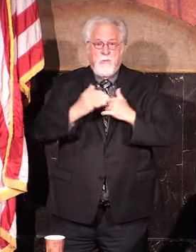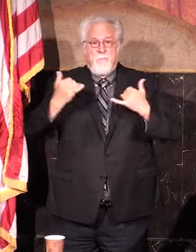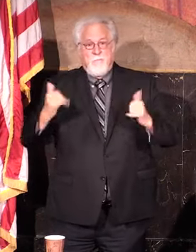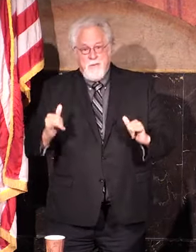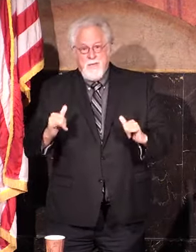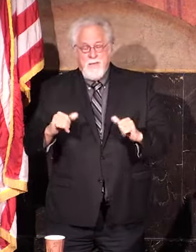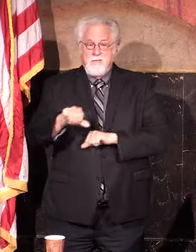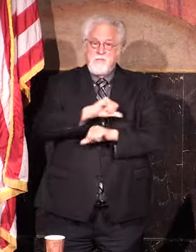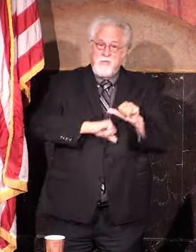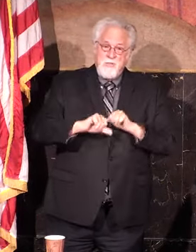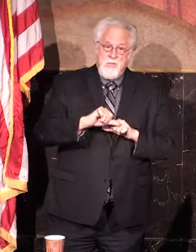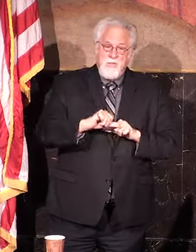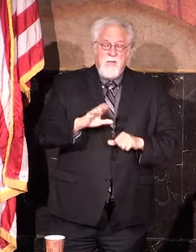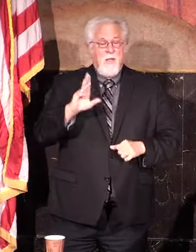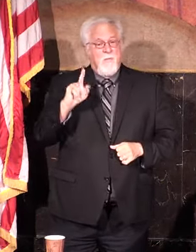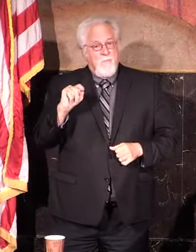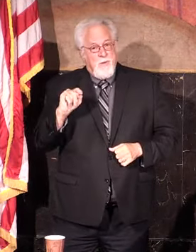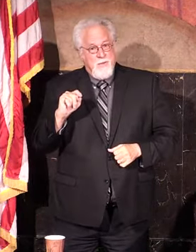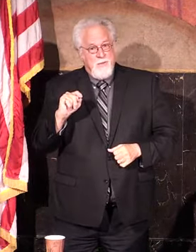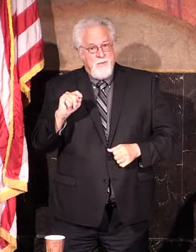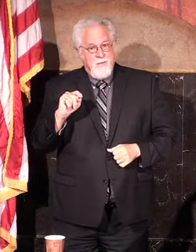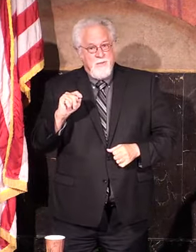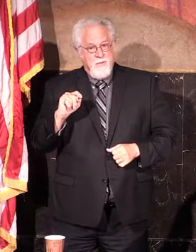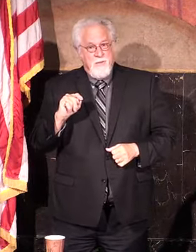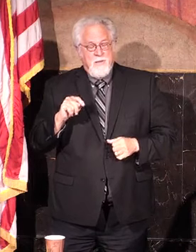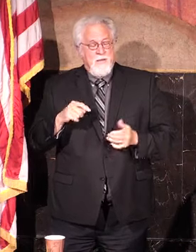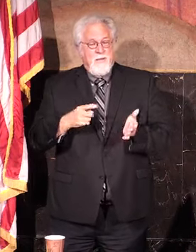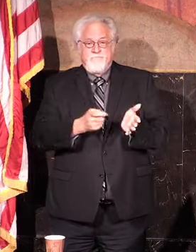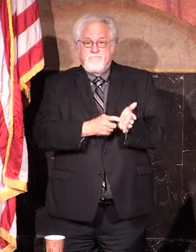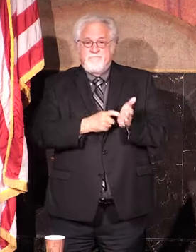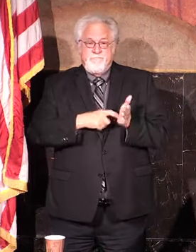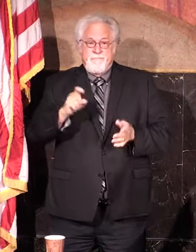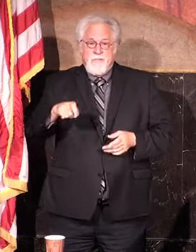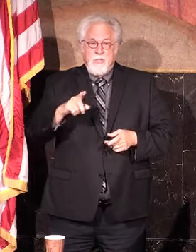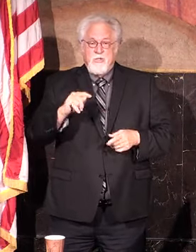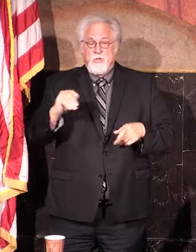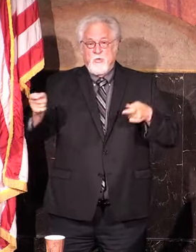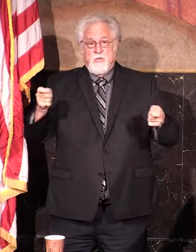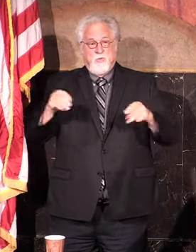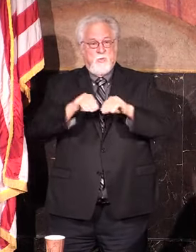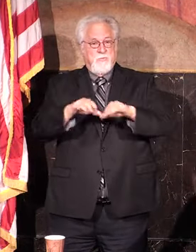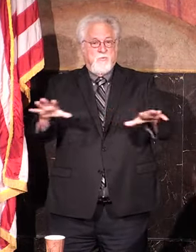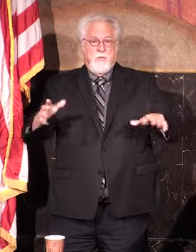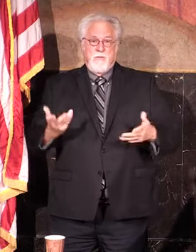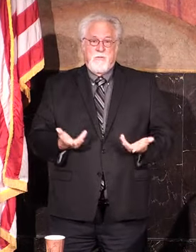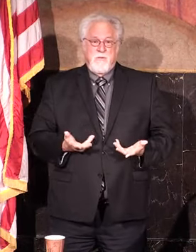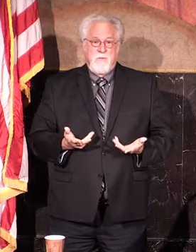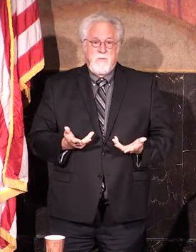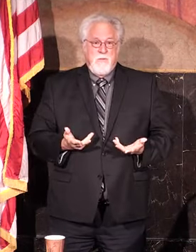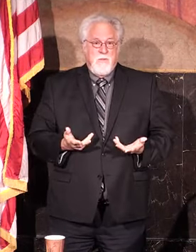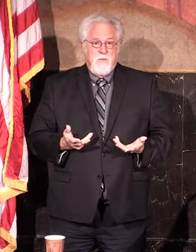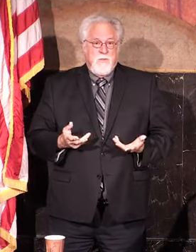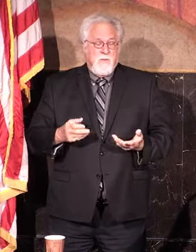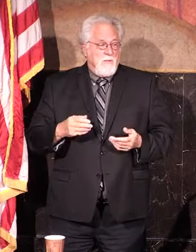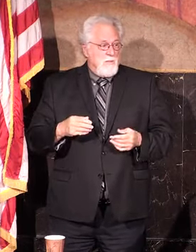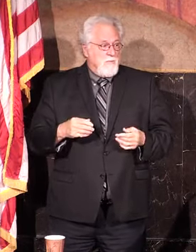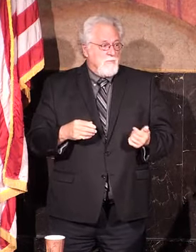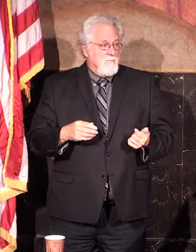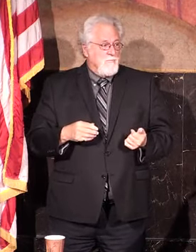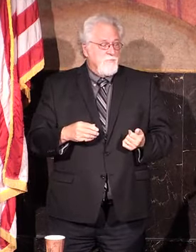our families. But I think they are necessary to control the spread of this disease. It's not going to go away on its